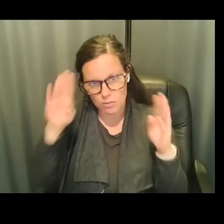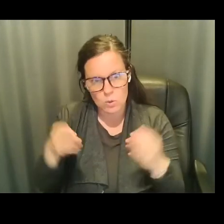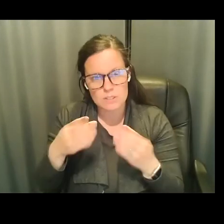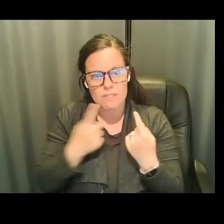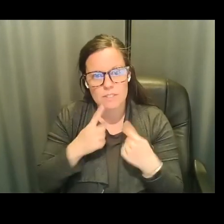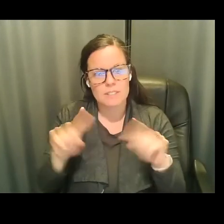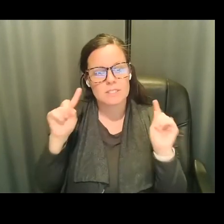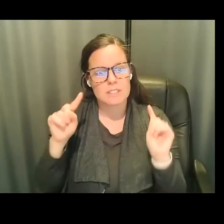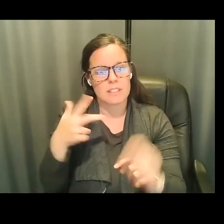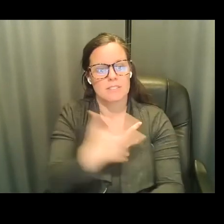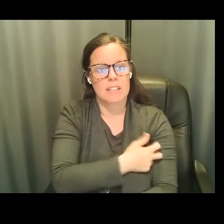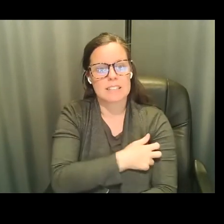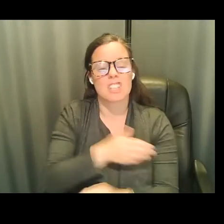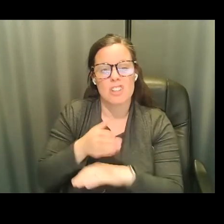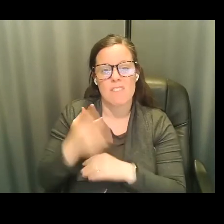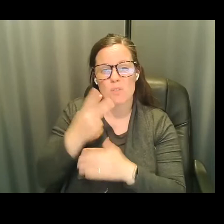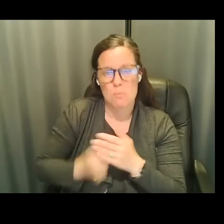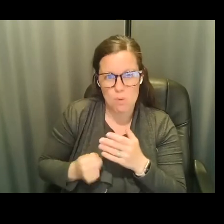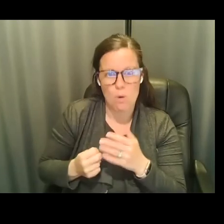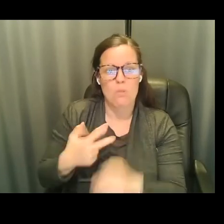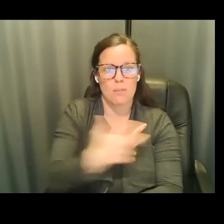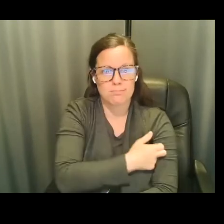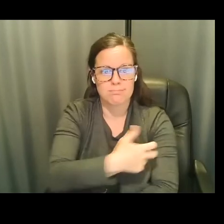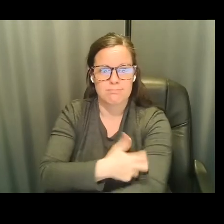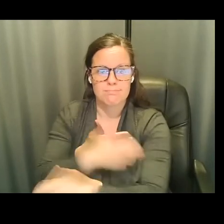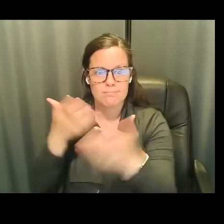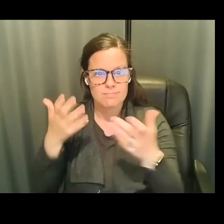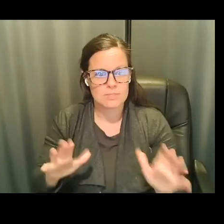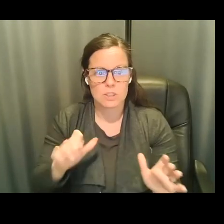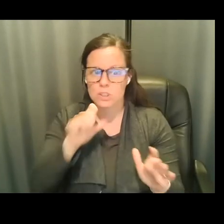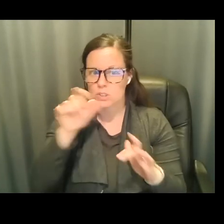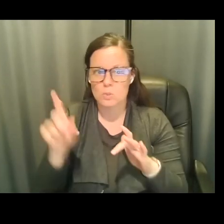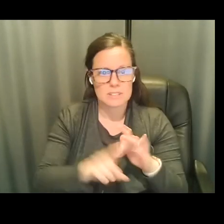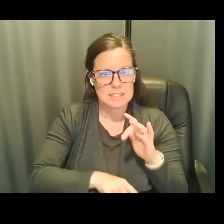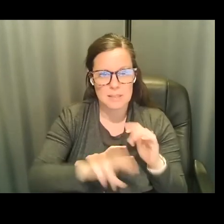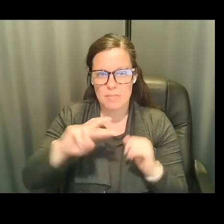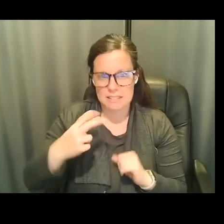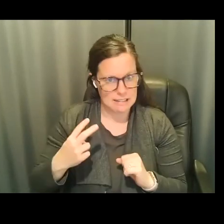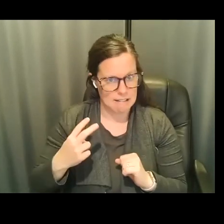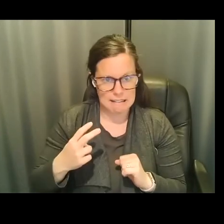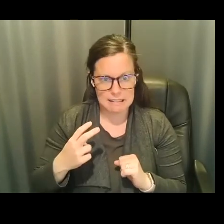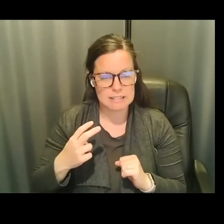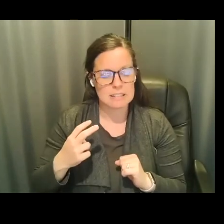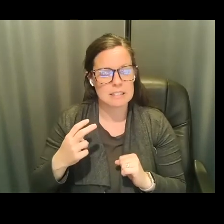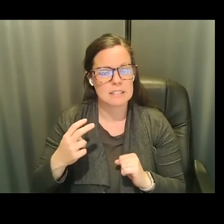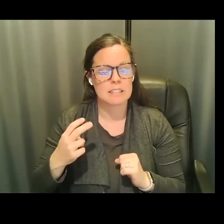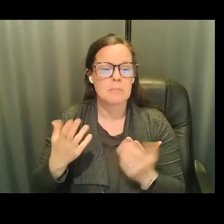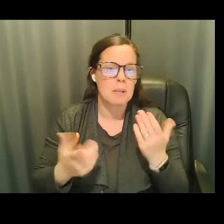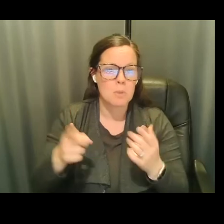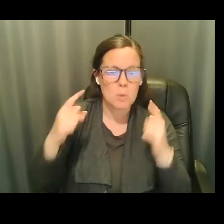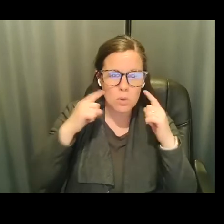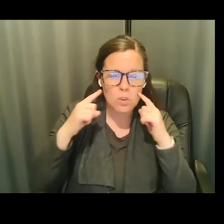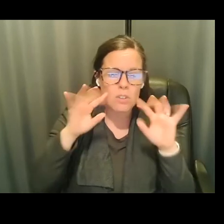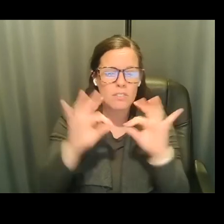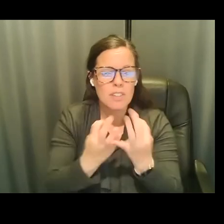of vaccination after both doses. Don't skip out on the second dose because you have heard from family or friends